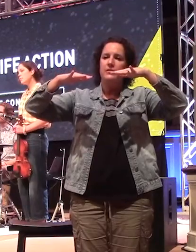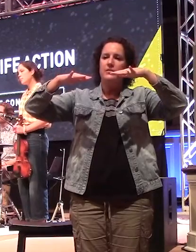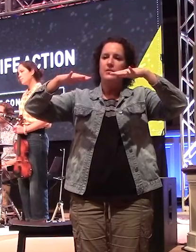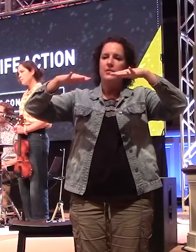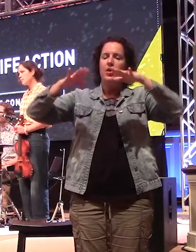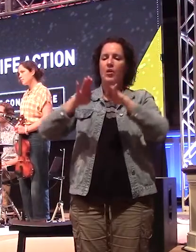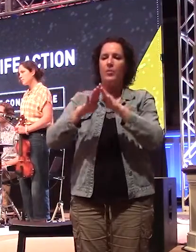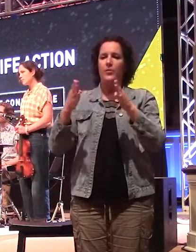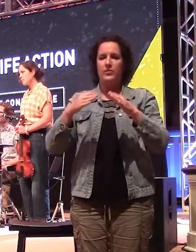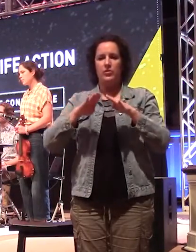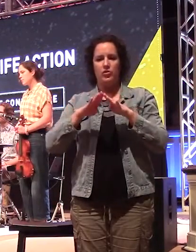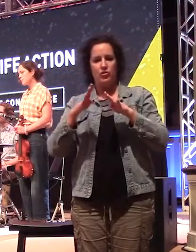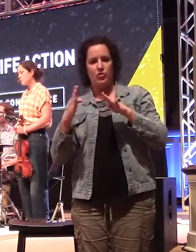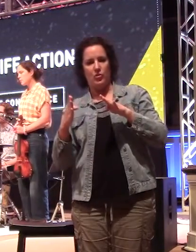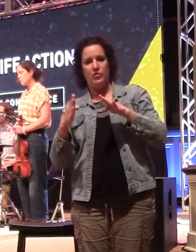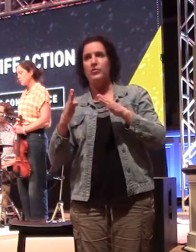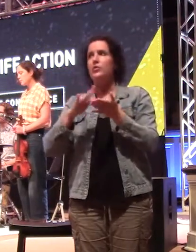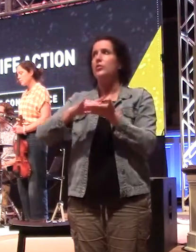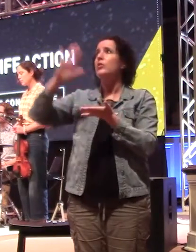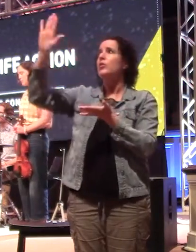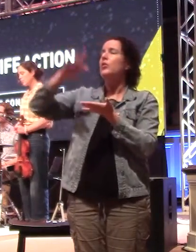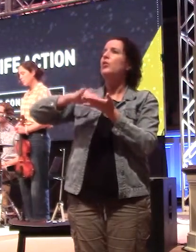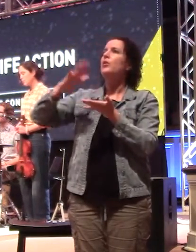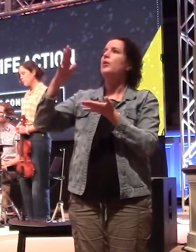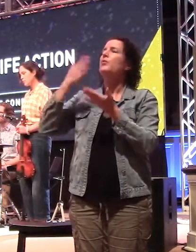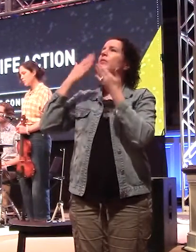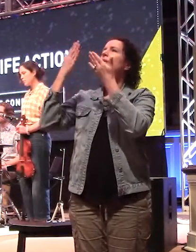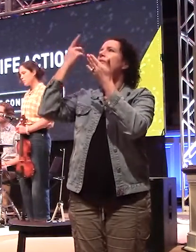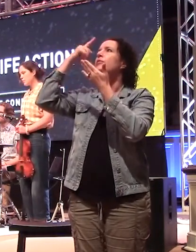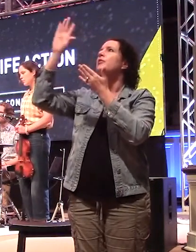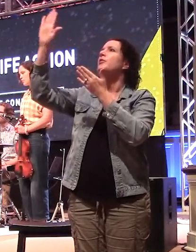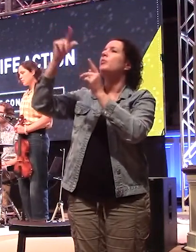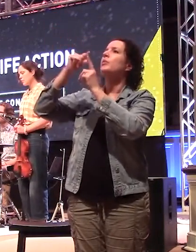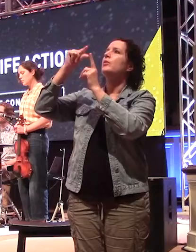throws open the door to your glory. And so, God, we're thankful for your word.